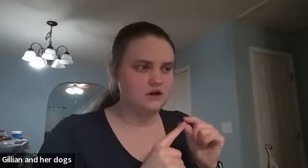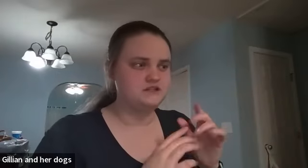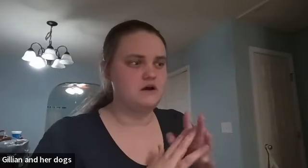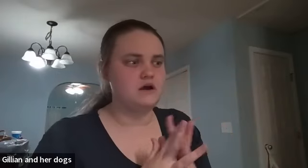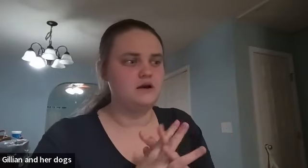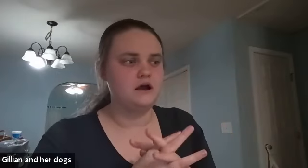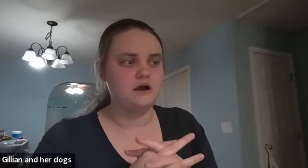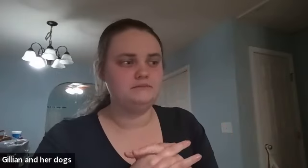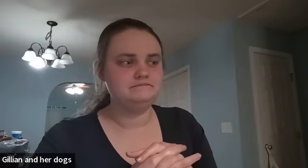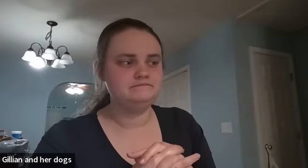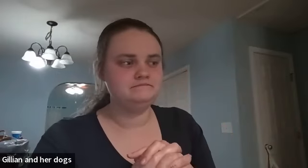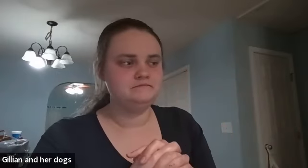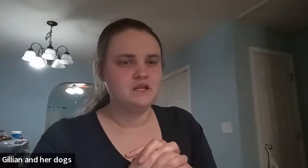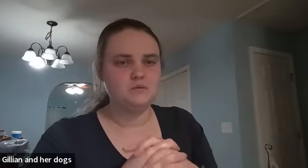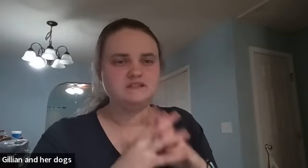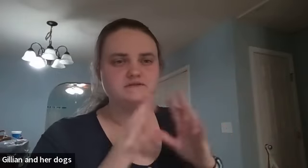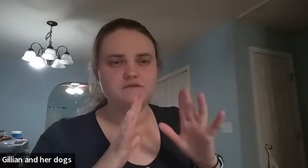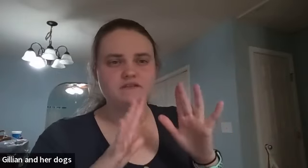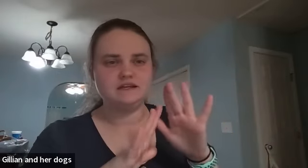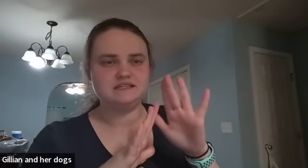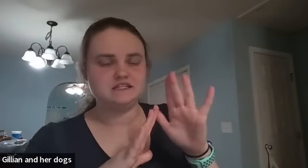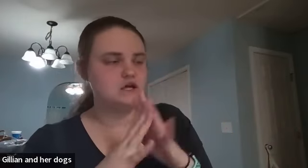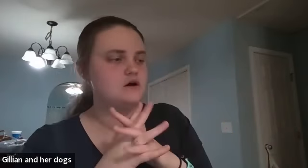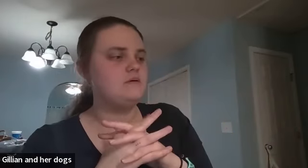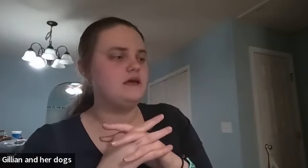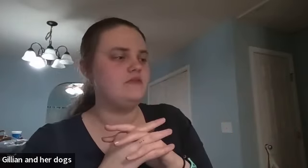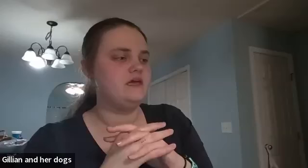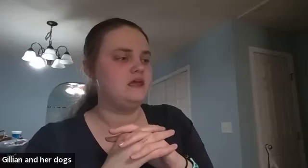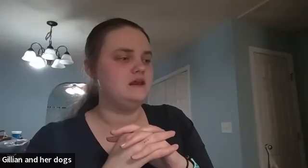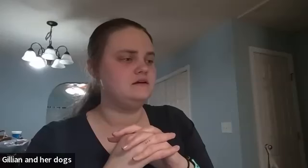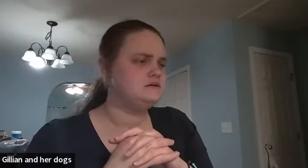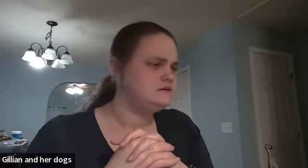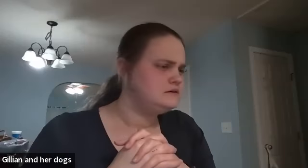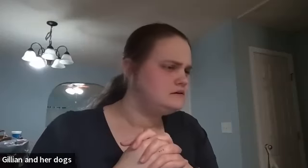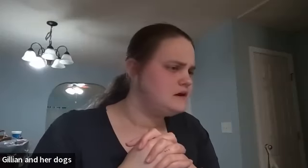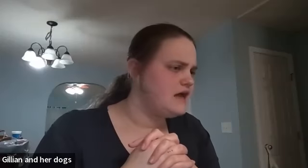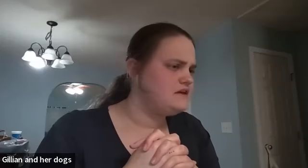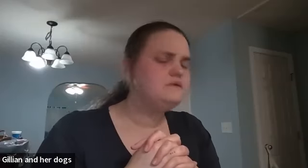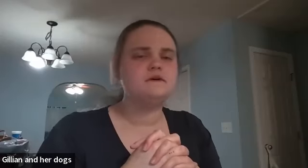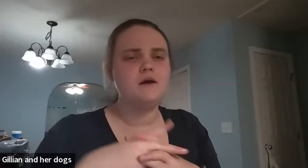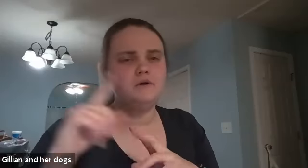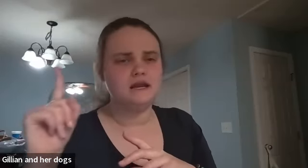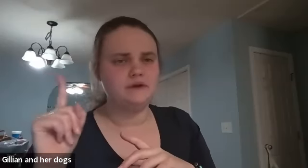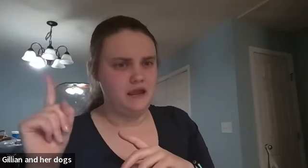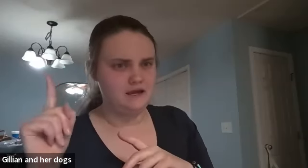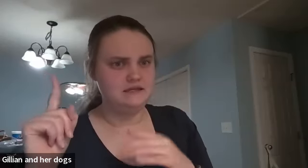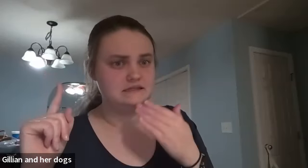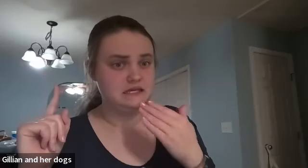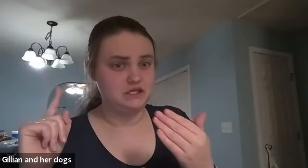words are ones involving like saying slow, and then I think we forgot one and I'm going to add it is thank